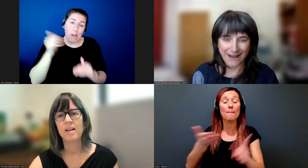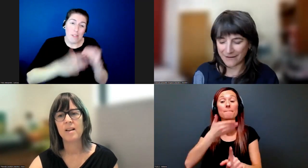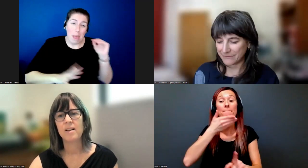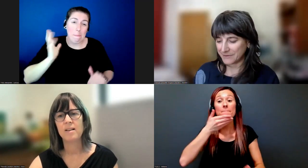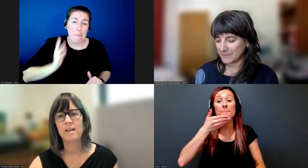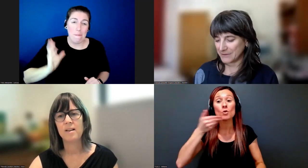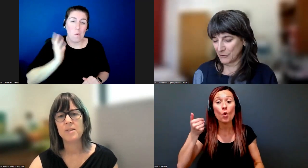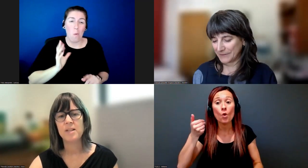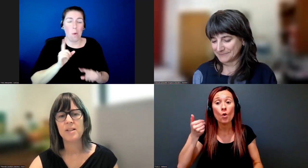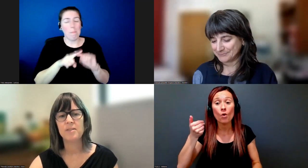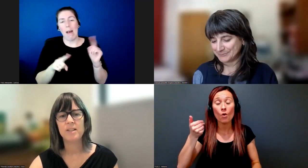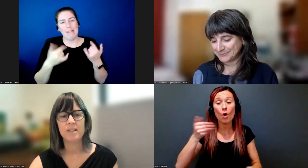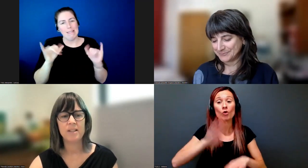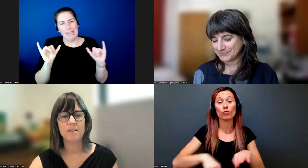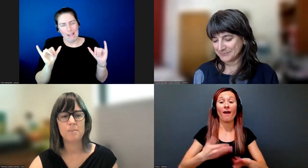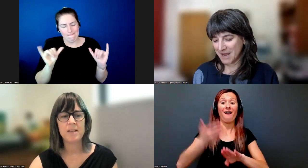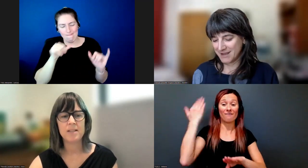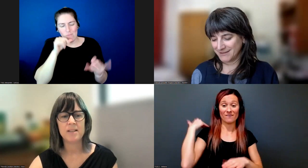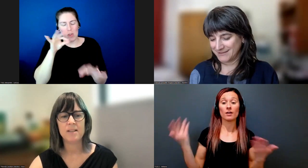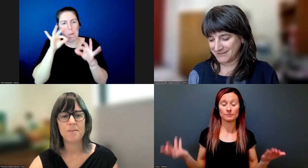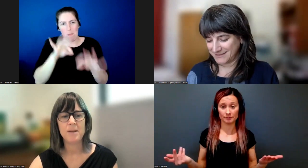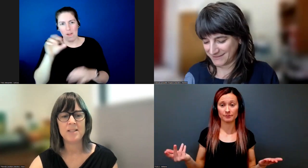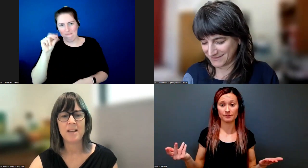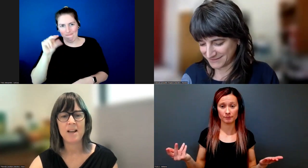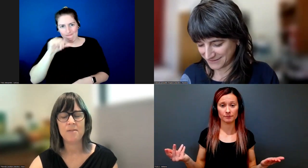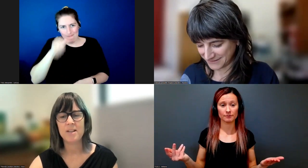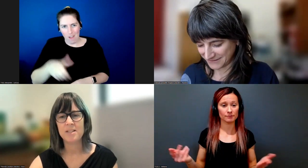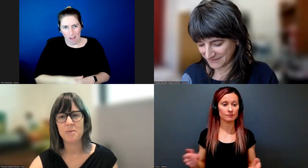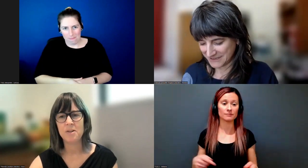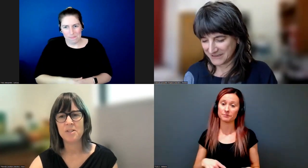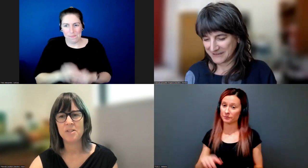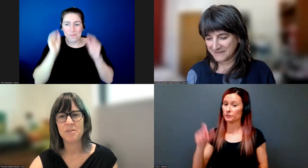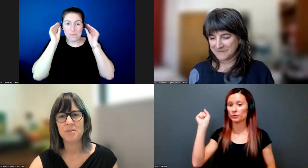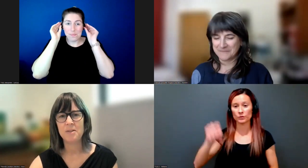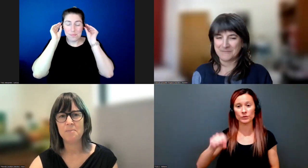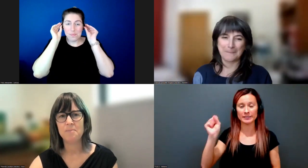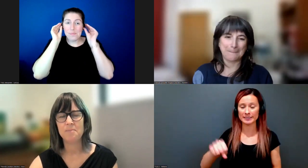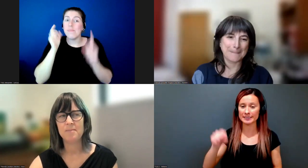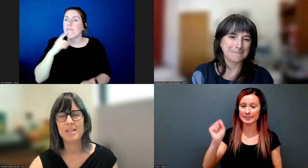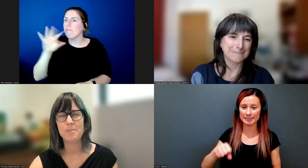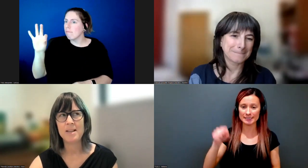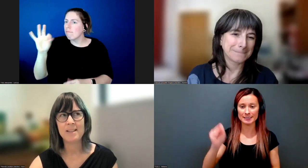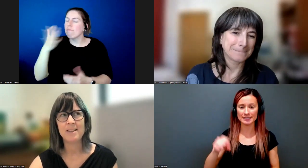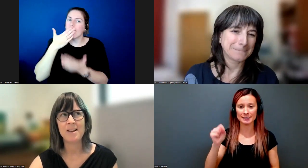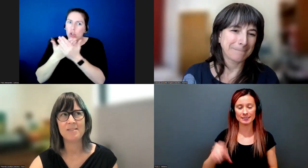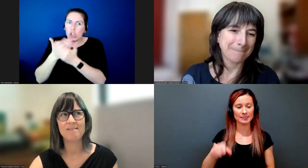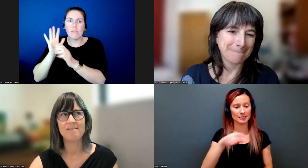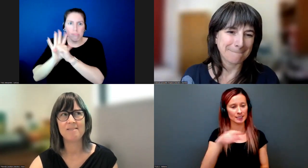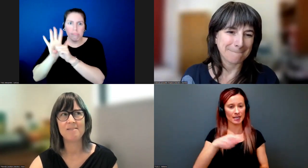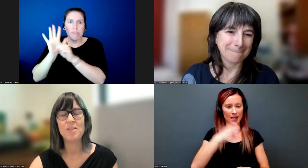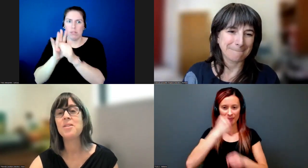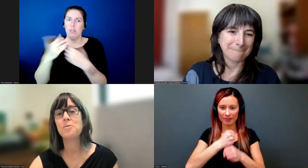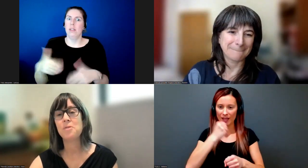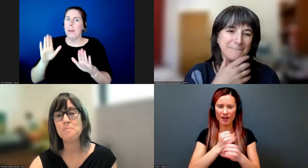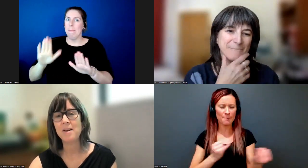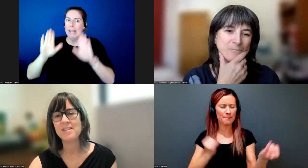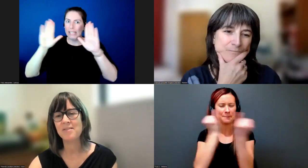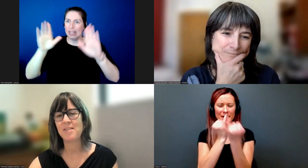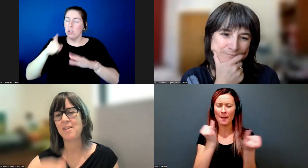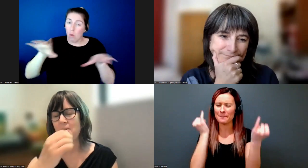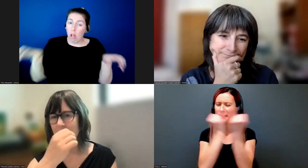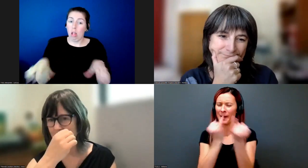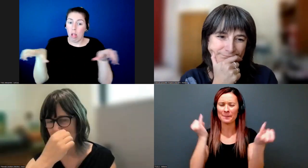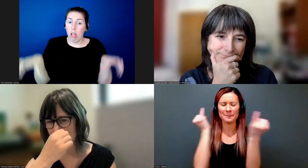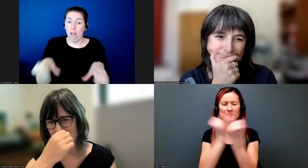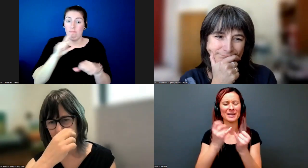have before. Absolutely. Amazing advocacy work too. It's amazing that within 3 months of